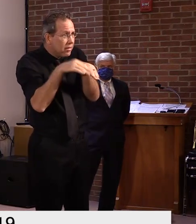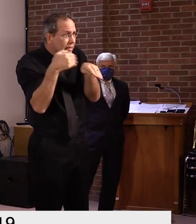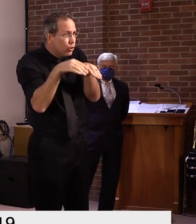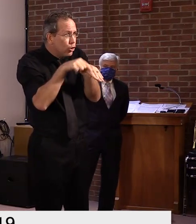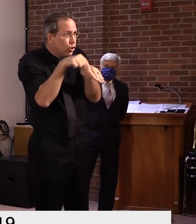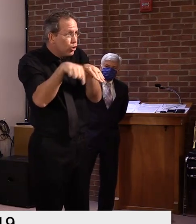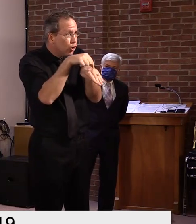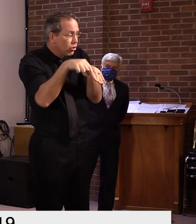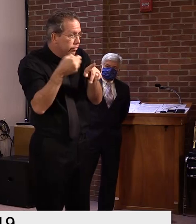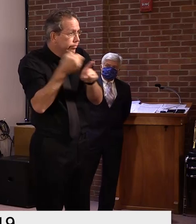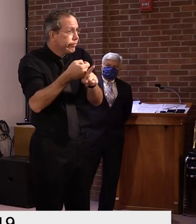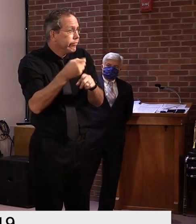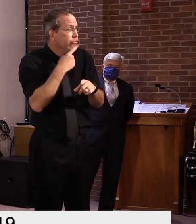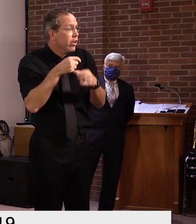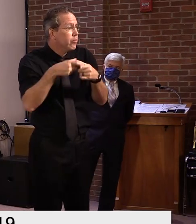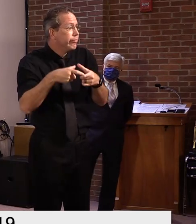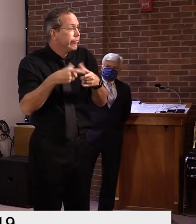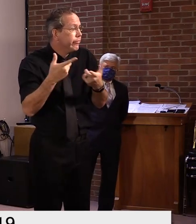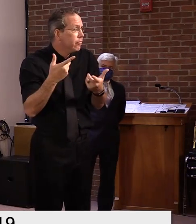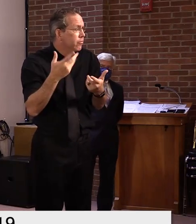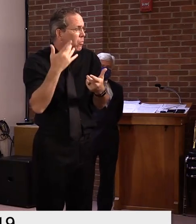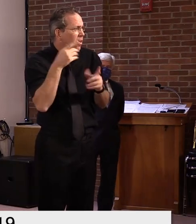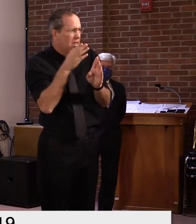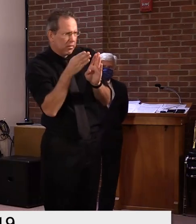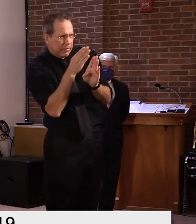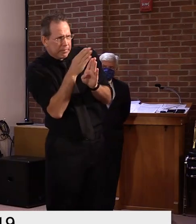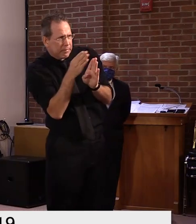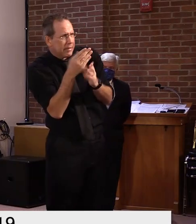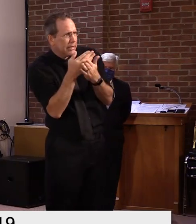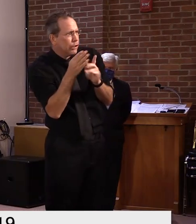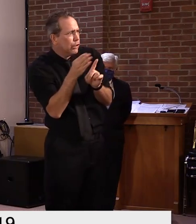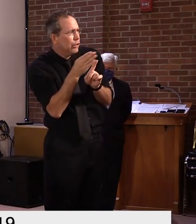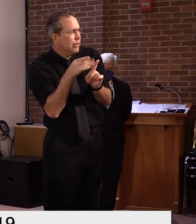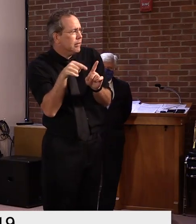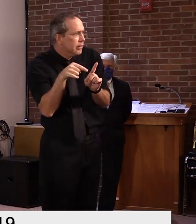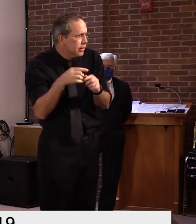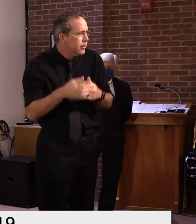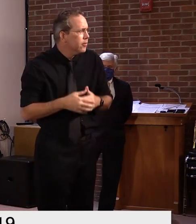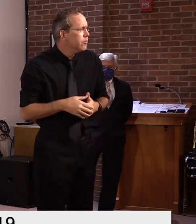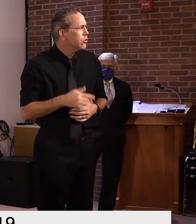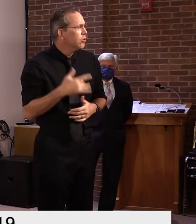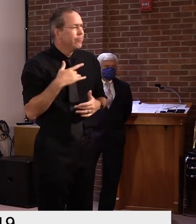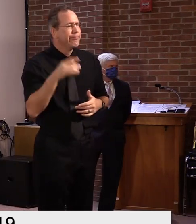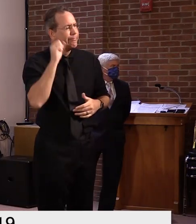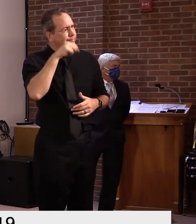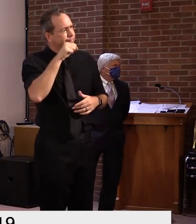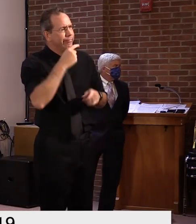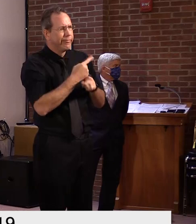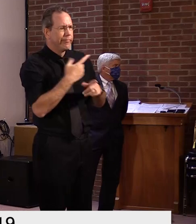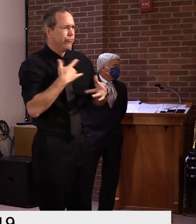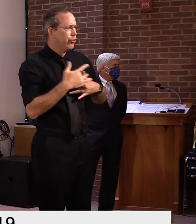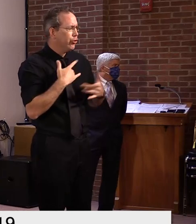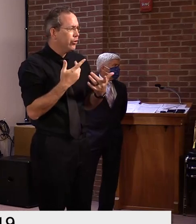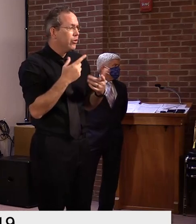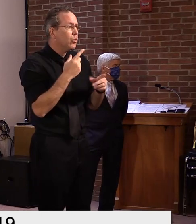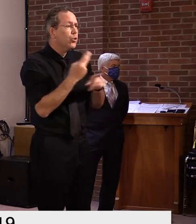that border our state, we're concerned about, specifically with the outbreak in Elizabethtown with the long-term care facility. I'm